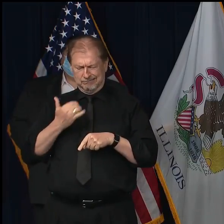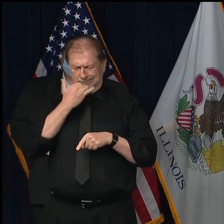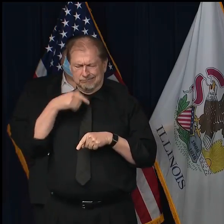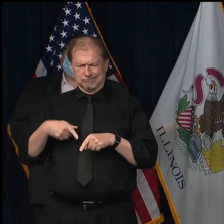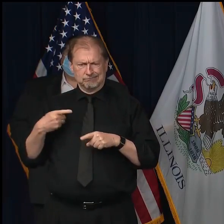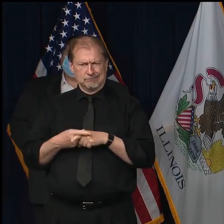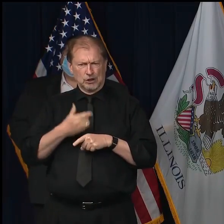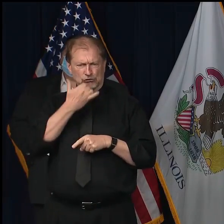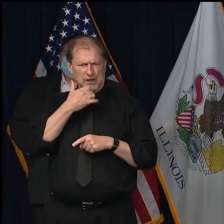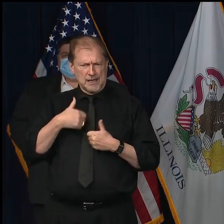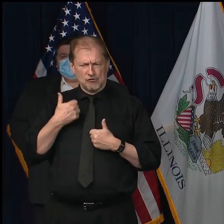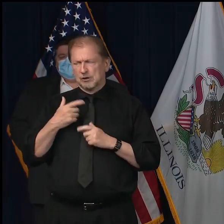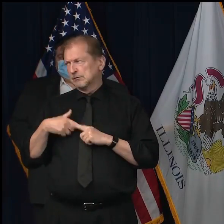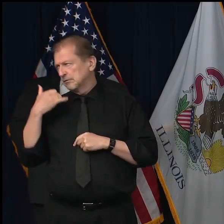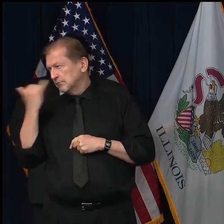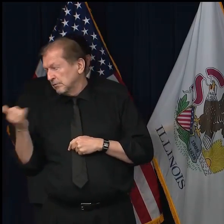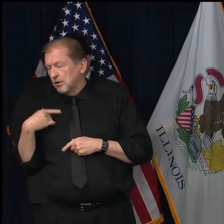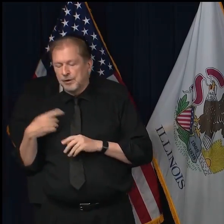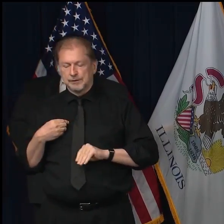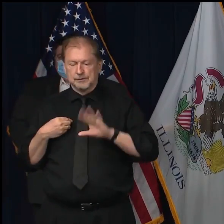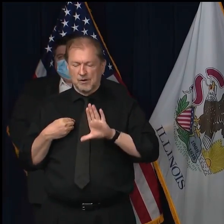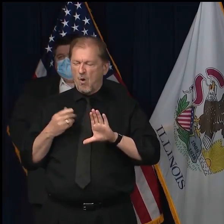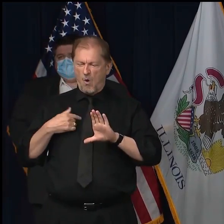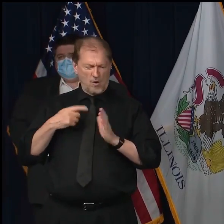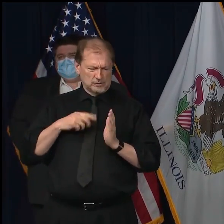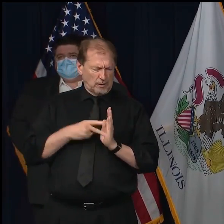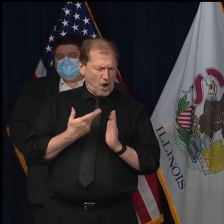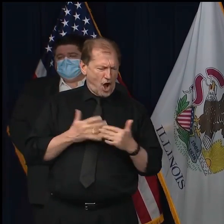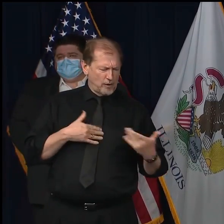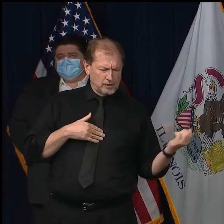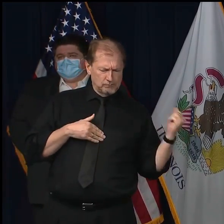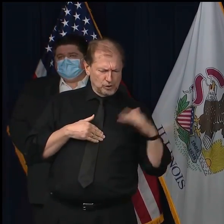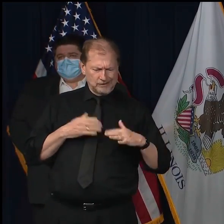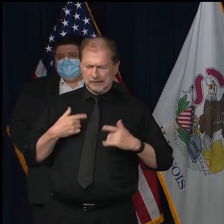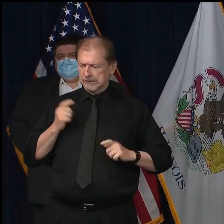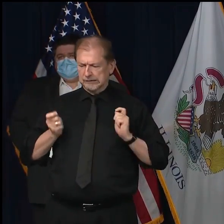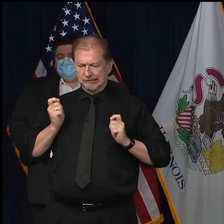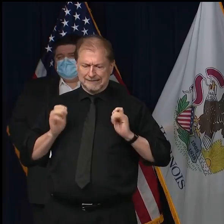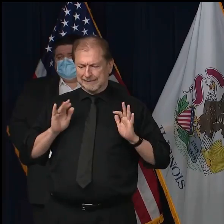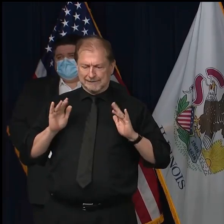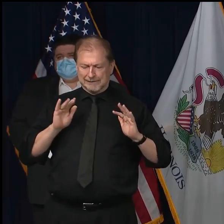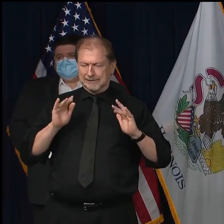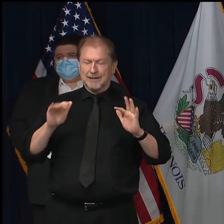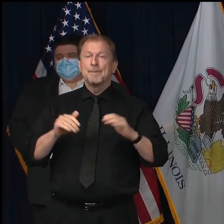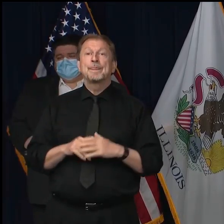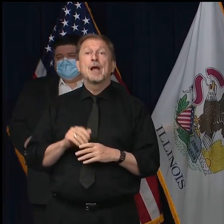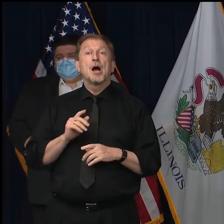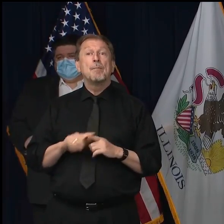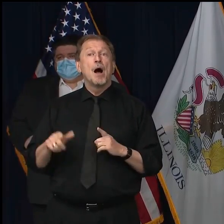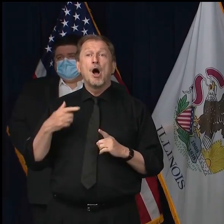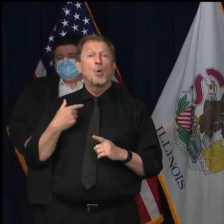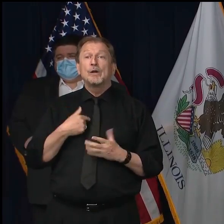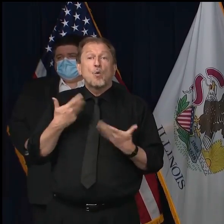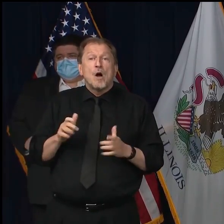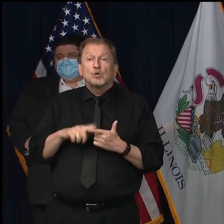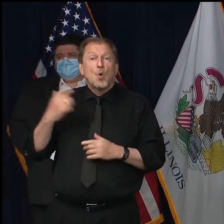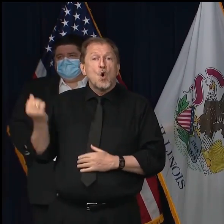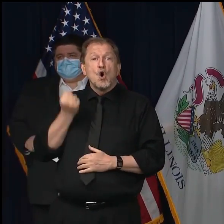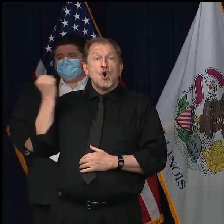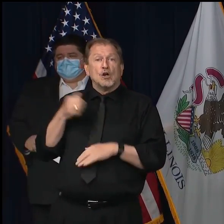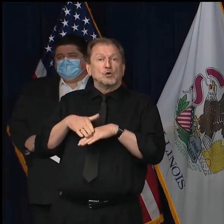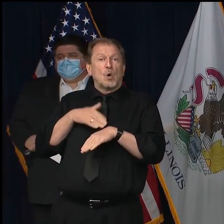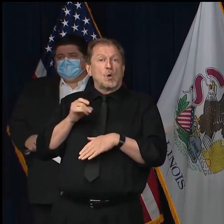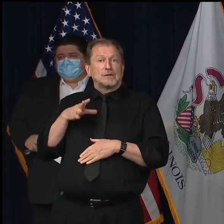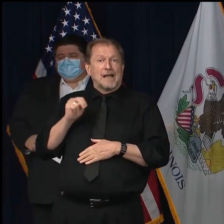inconsistencies, delete duplicates, etc. But during this pandemic, as we're trying to share the information so quickly, we're